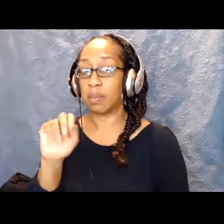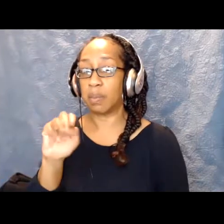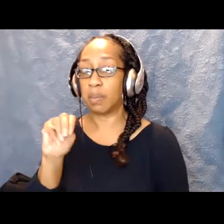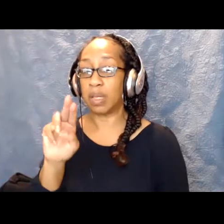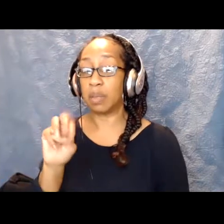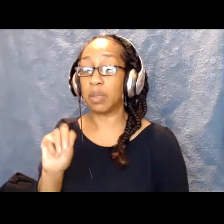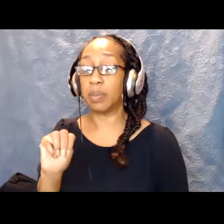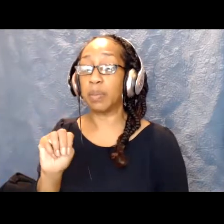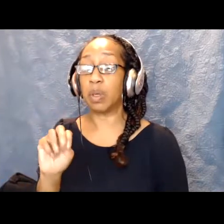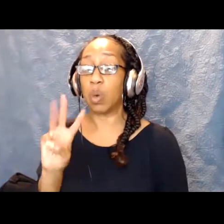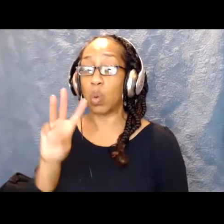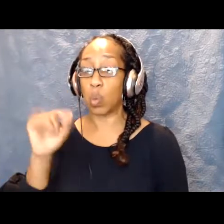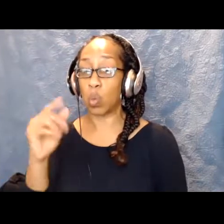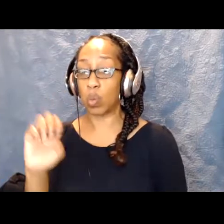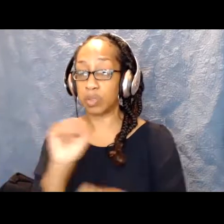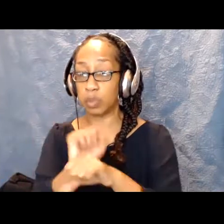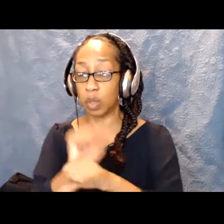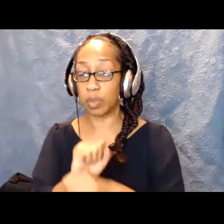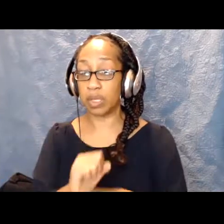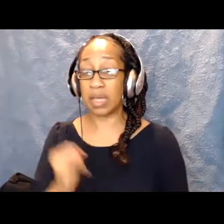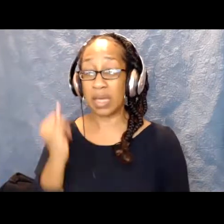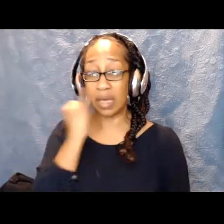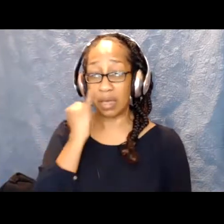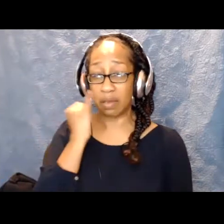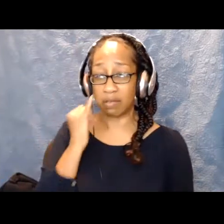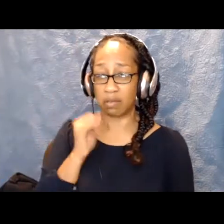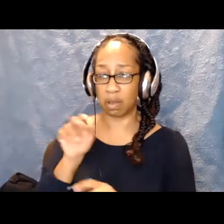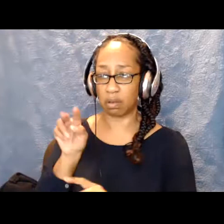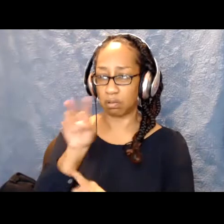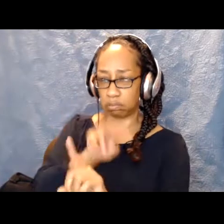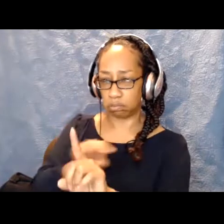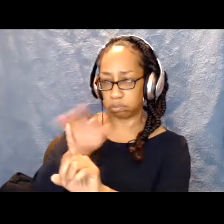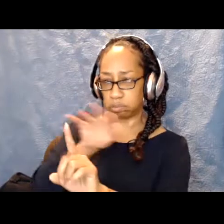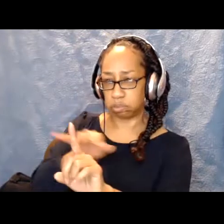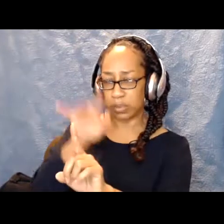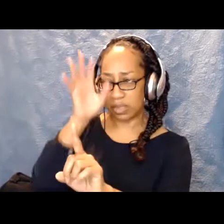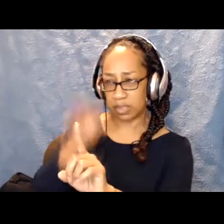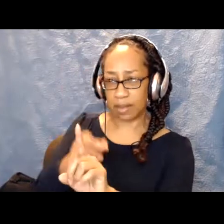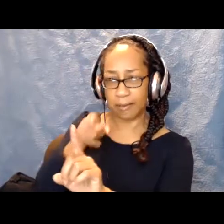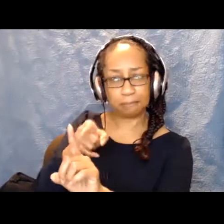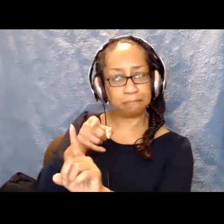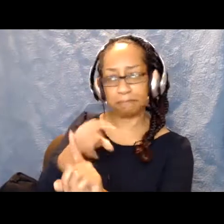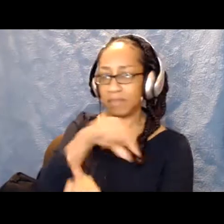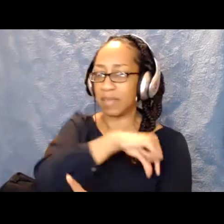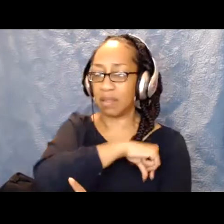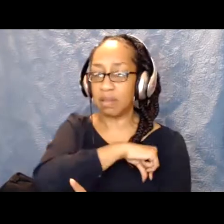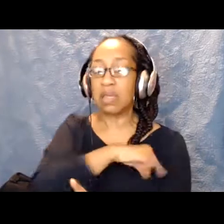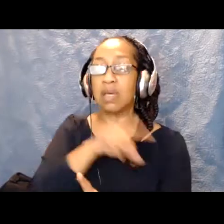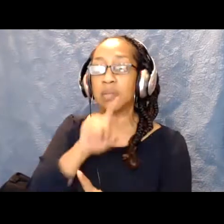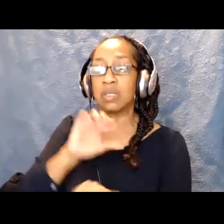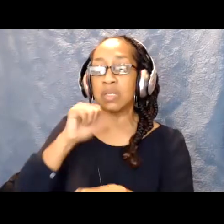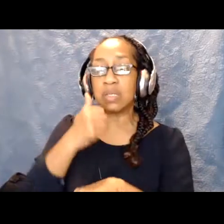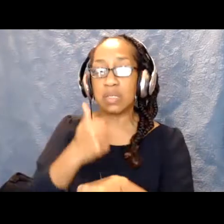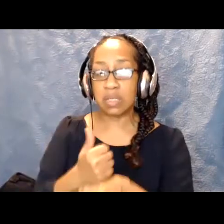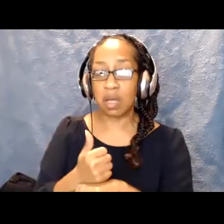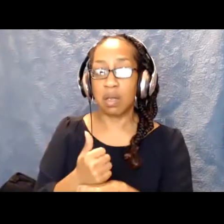who are determined eligible, they must develop an individualized plan for